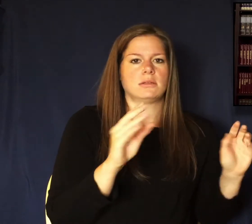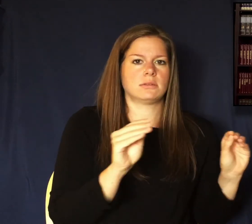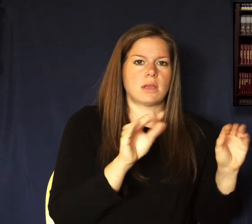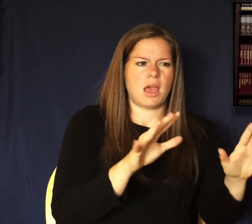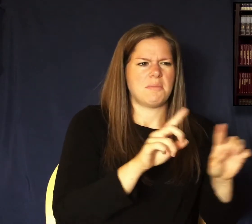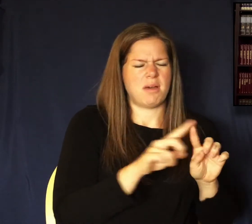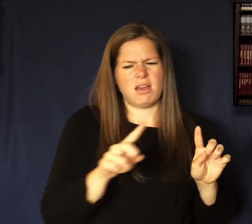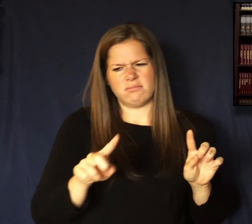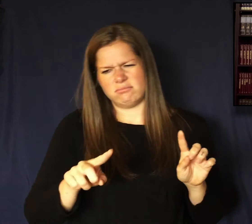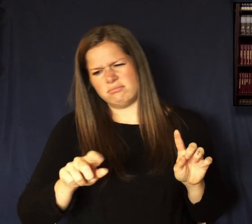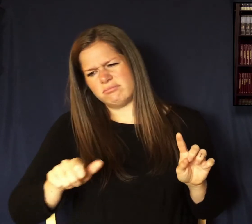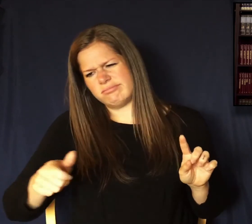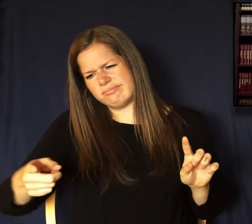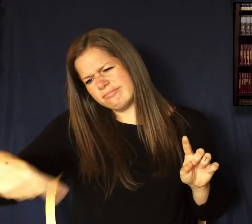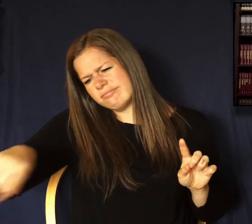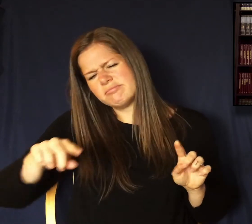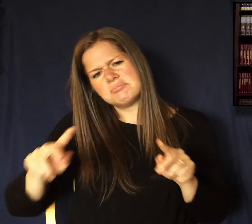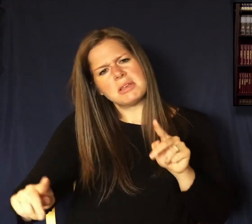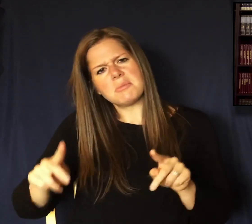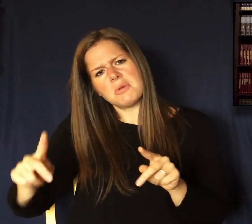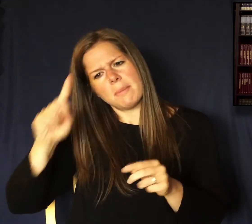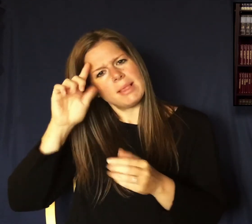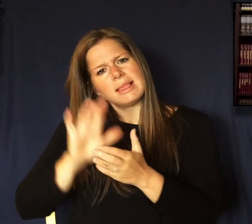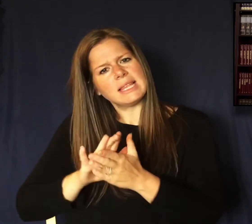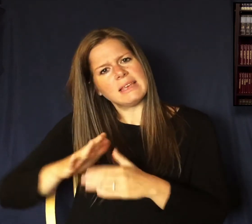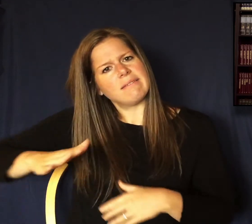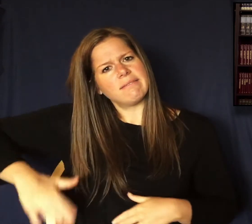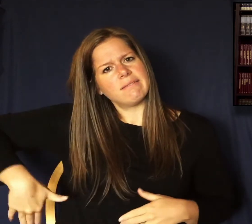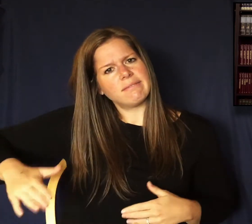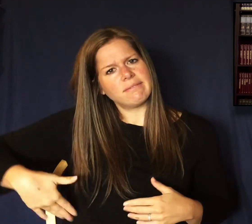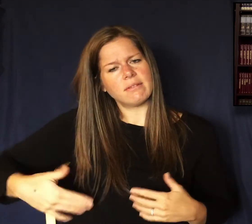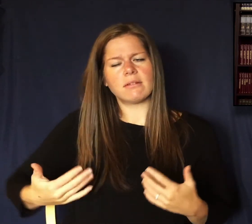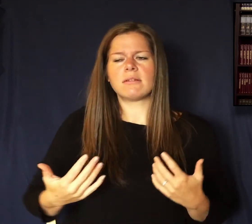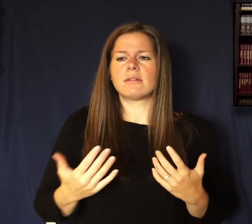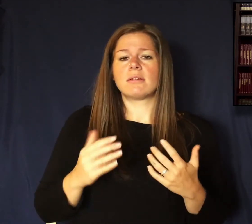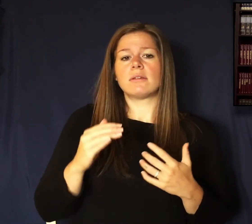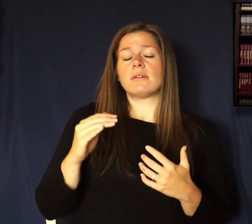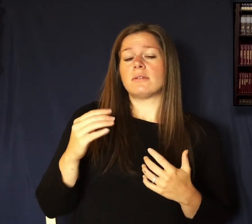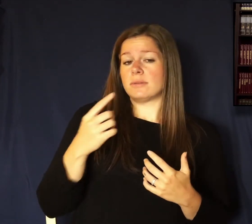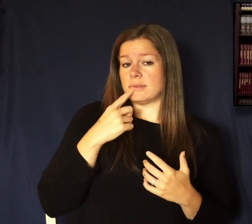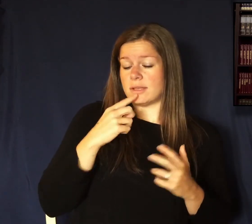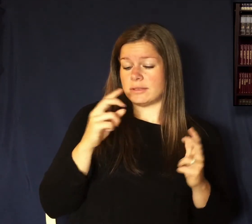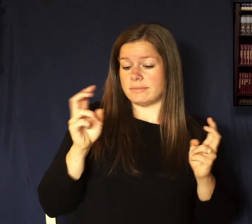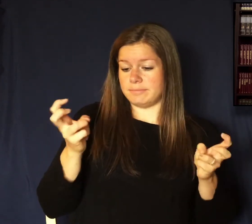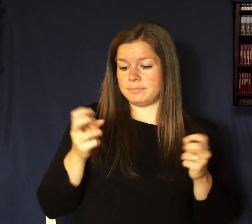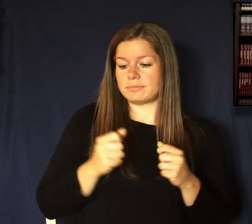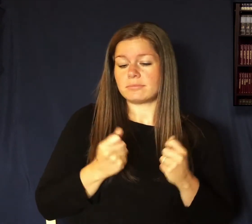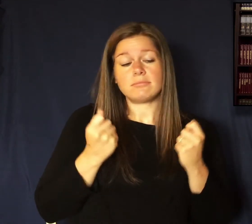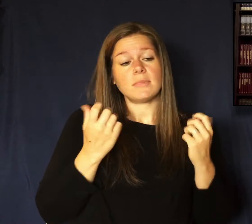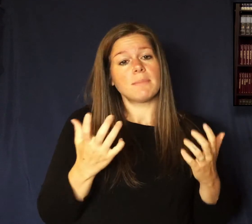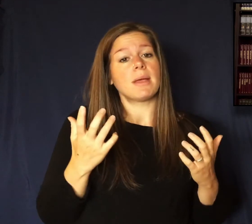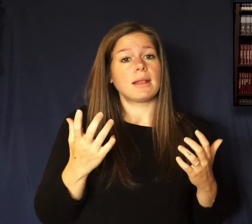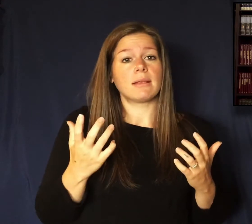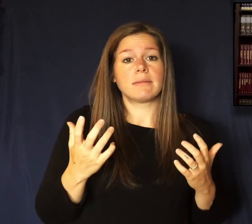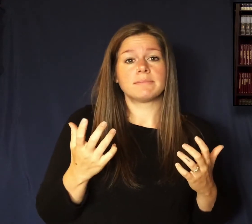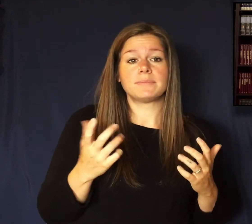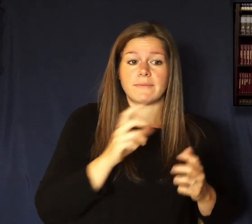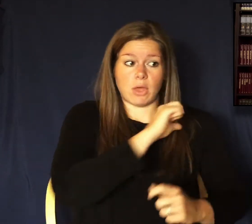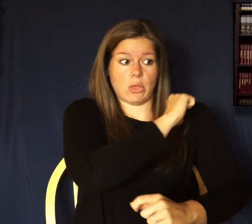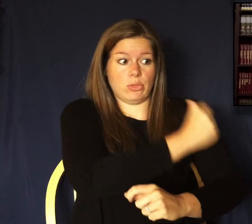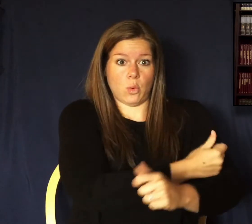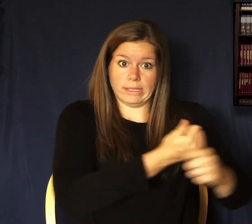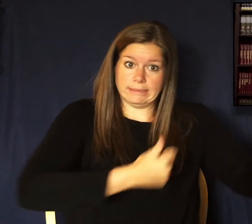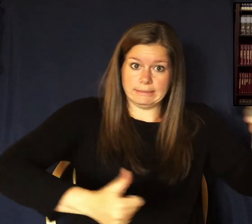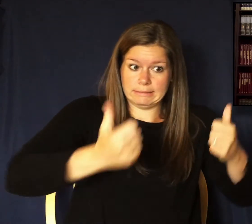still, in verse 42 he says, "Nevertheless, many even of the authorities believed in him, but for fear of the Pharisees they did